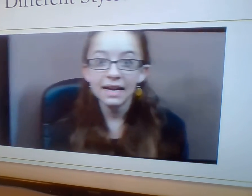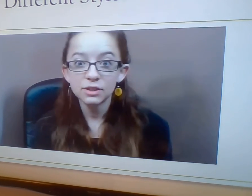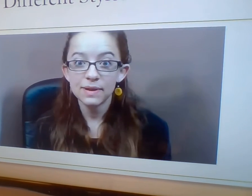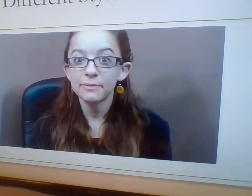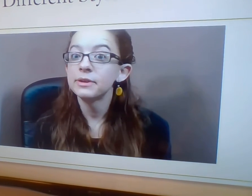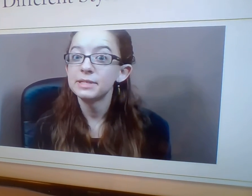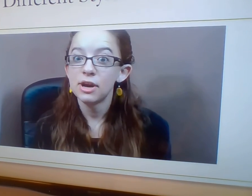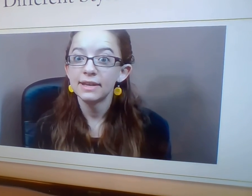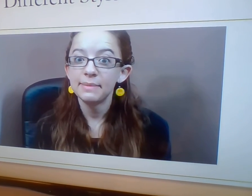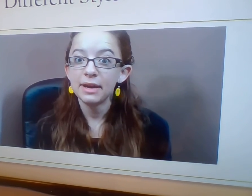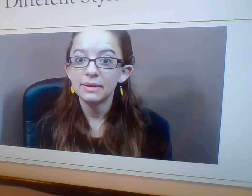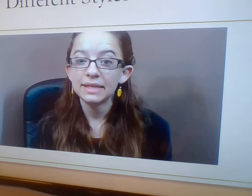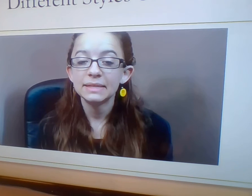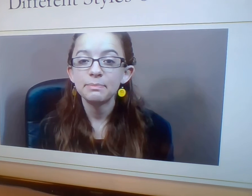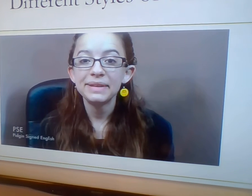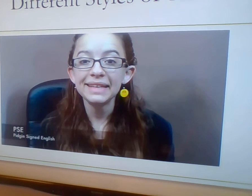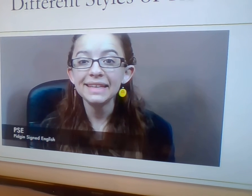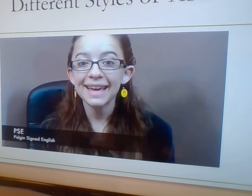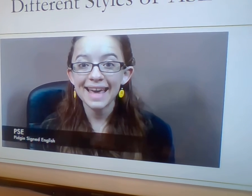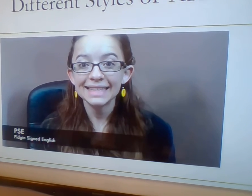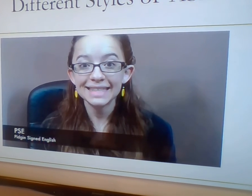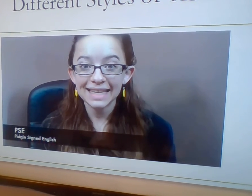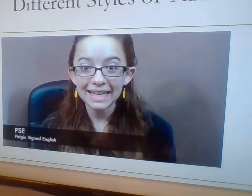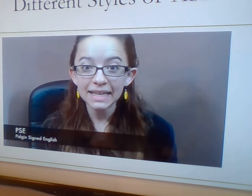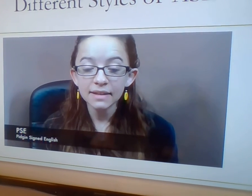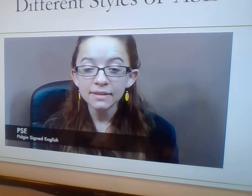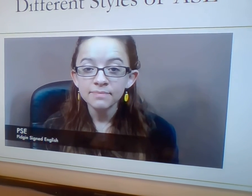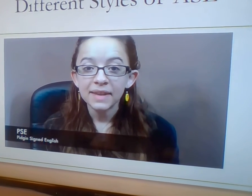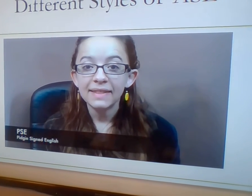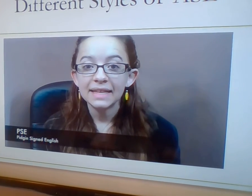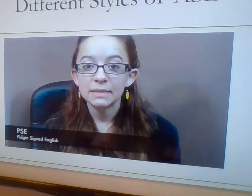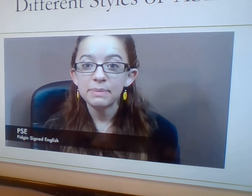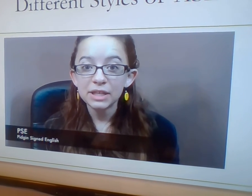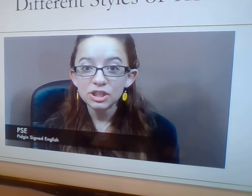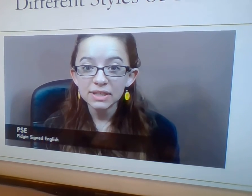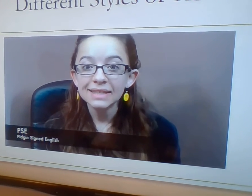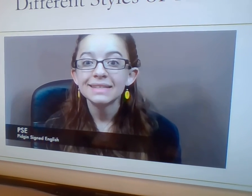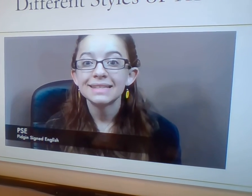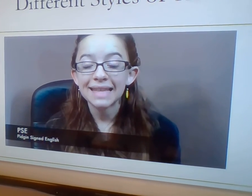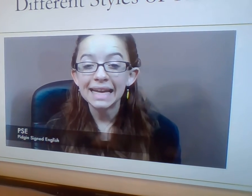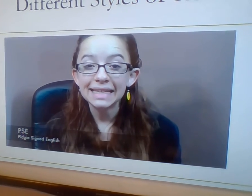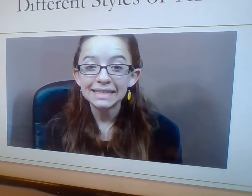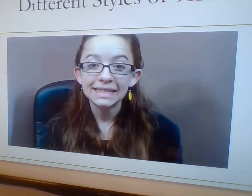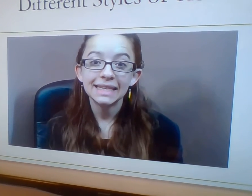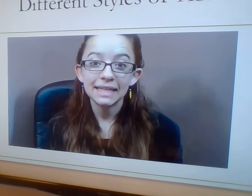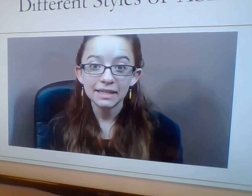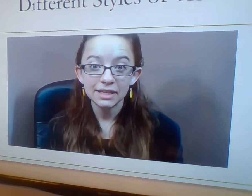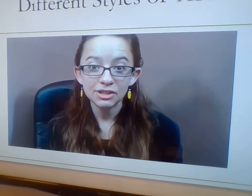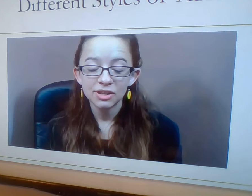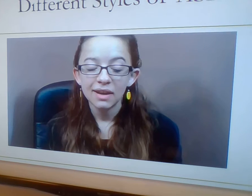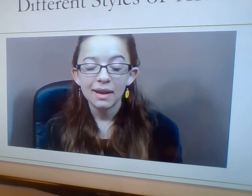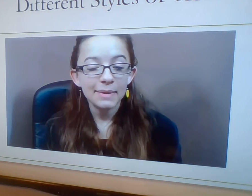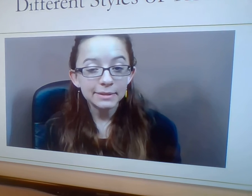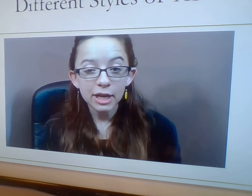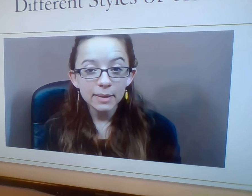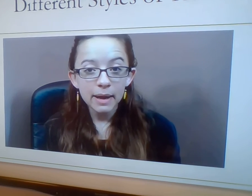next one I'm going to be talking about is PSE, and that's Pidgin Sign English. And I'm not talking about